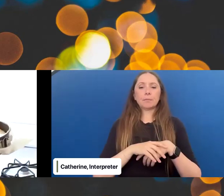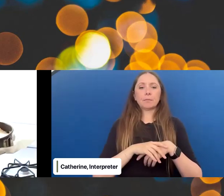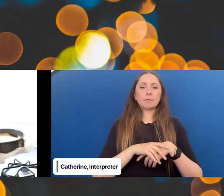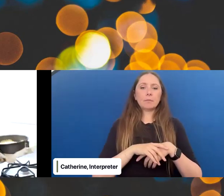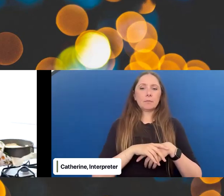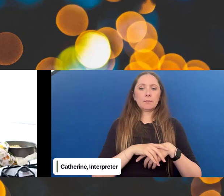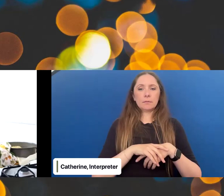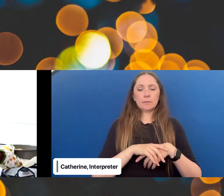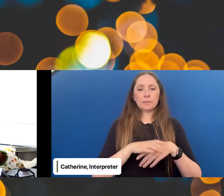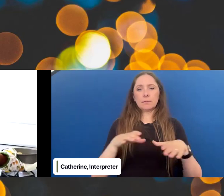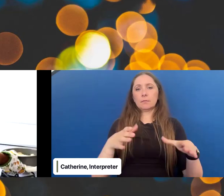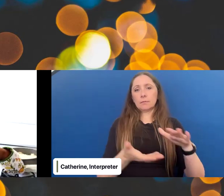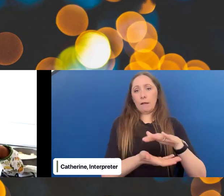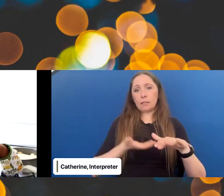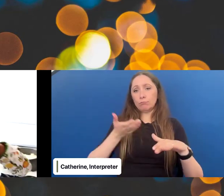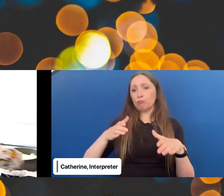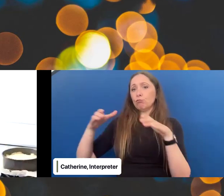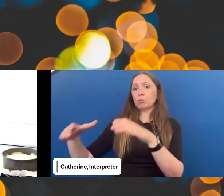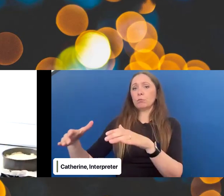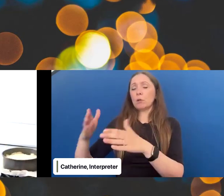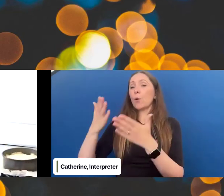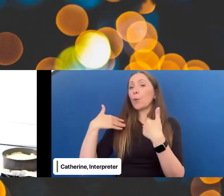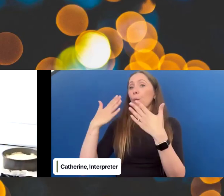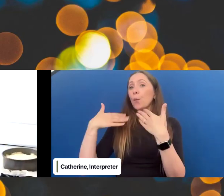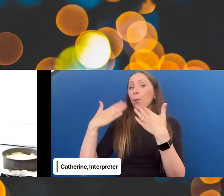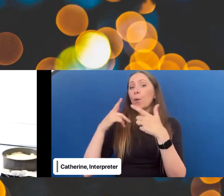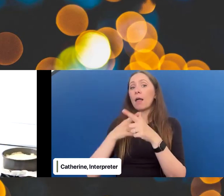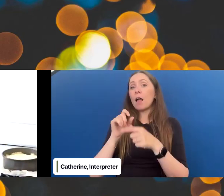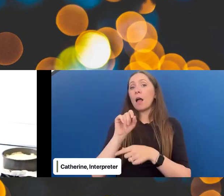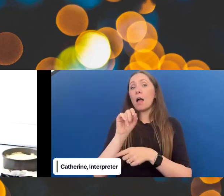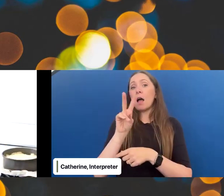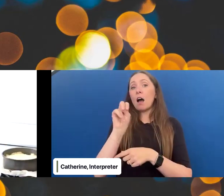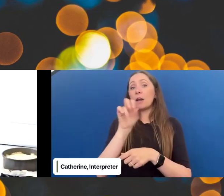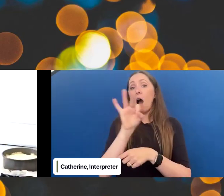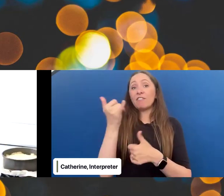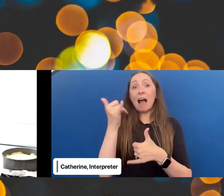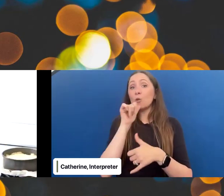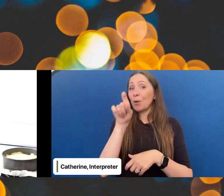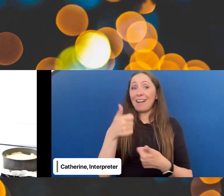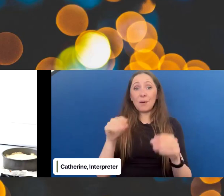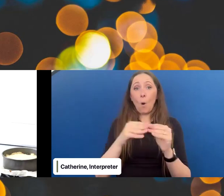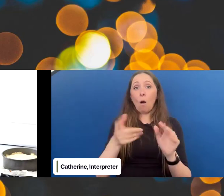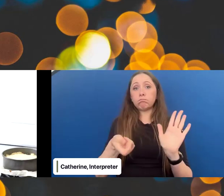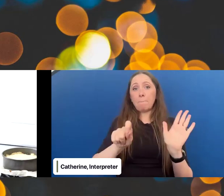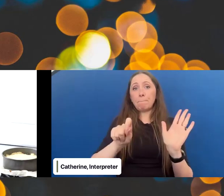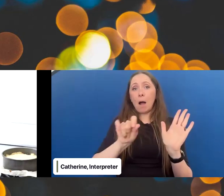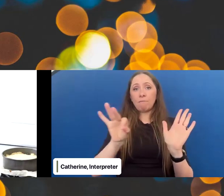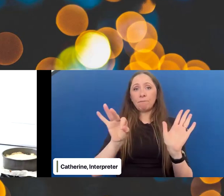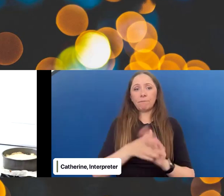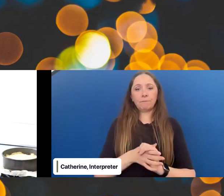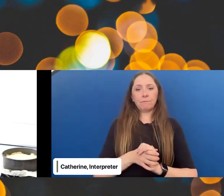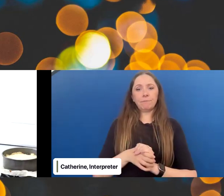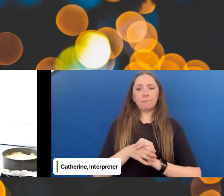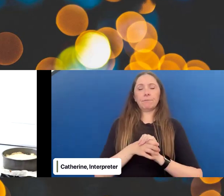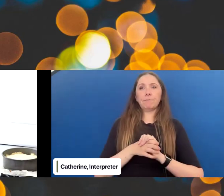oven, set it aside to cool, and turn off your oven. You're not going to need that anymore, okay?